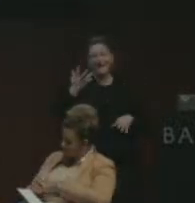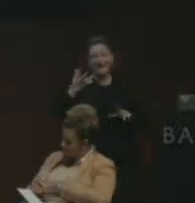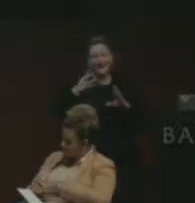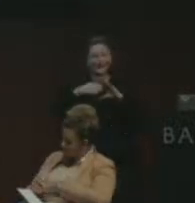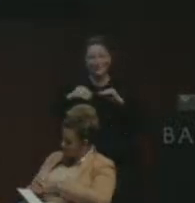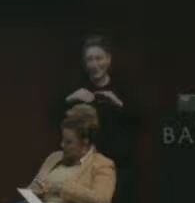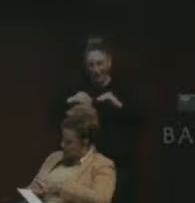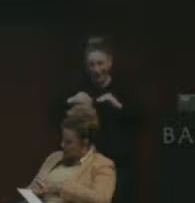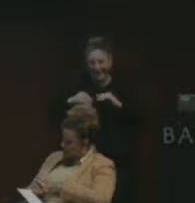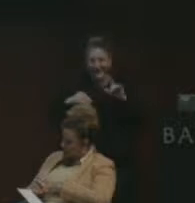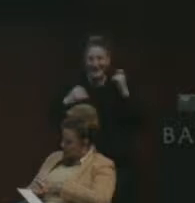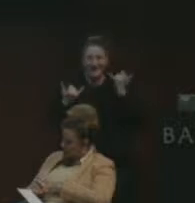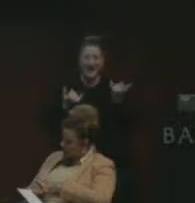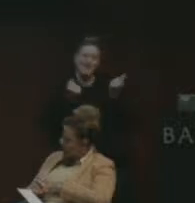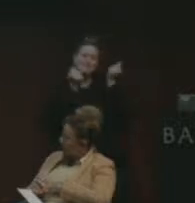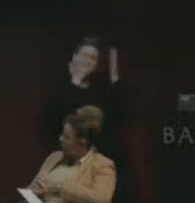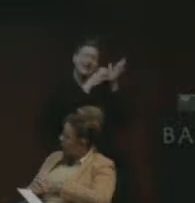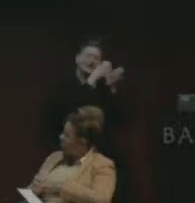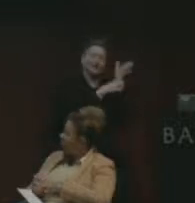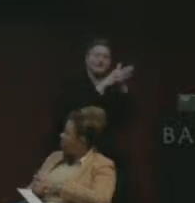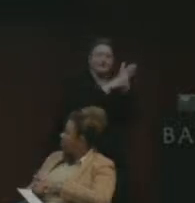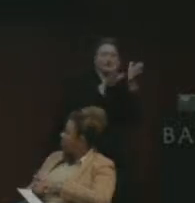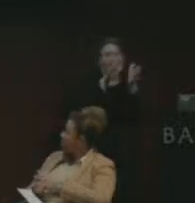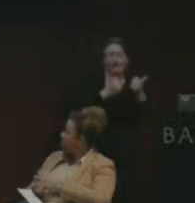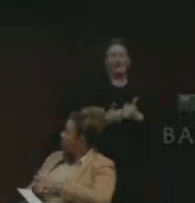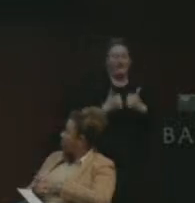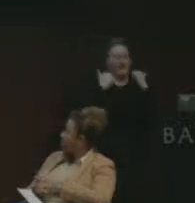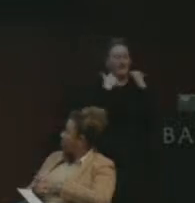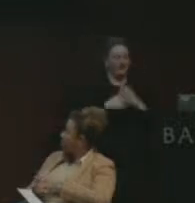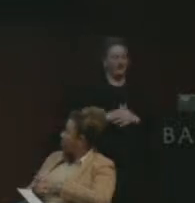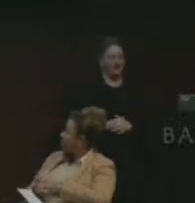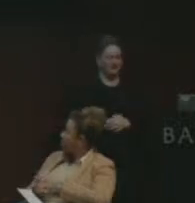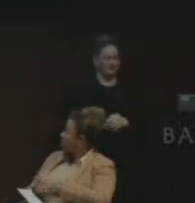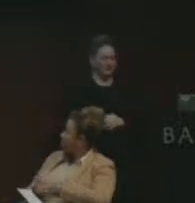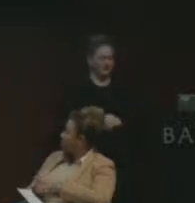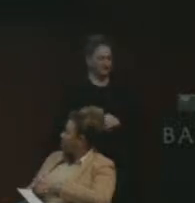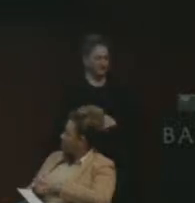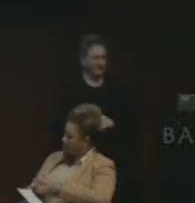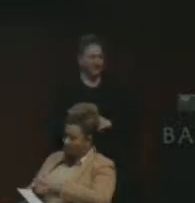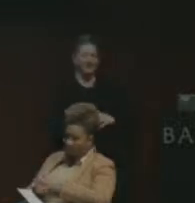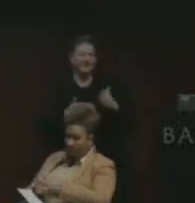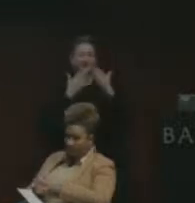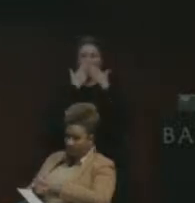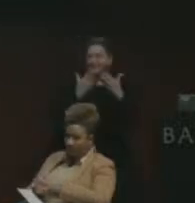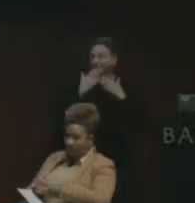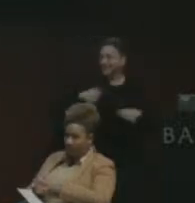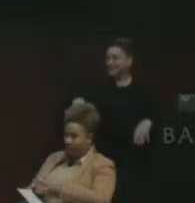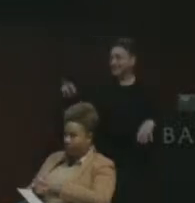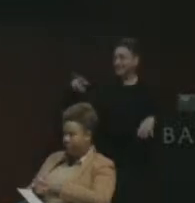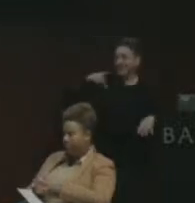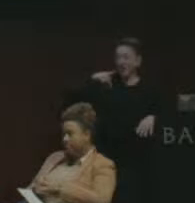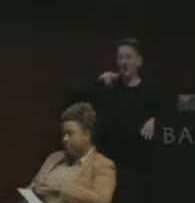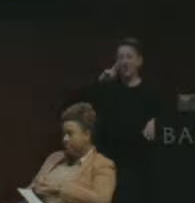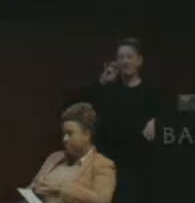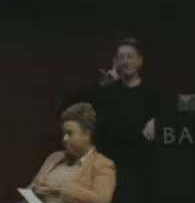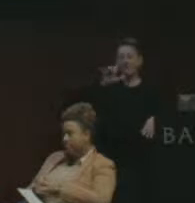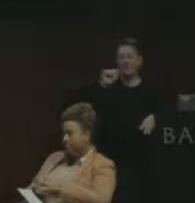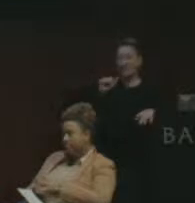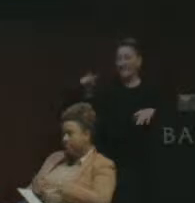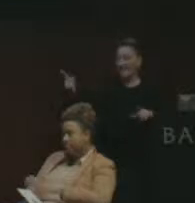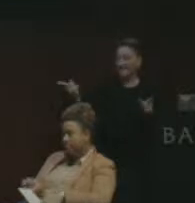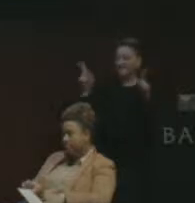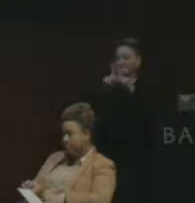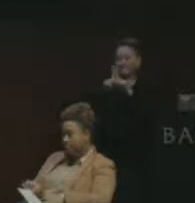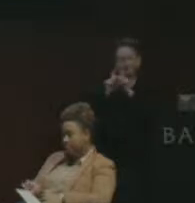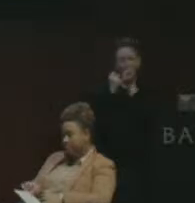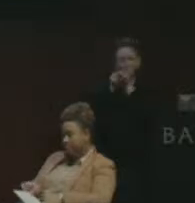now many, many chapters of her life. I have to really give thanks to Premla, who's not only read this piece and walked